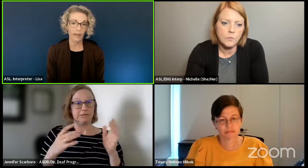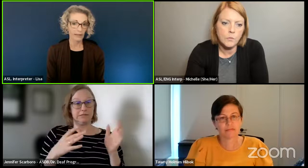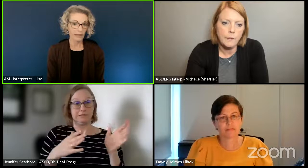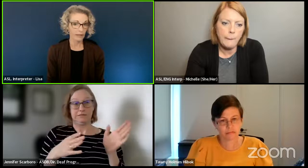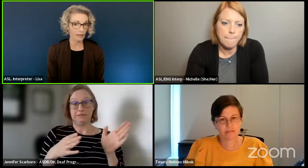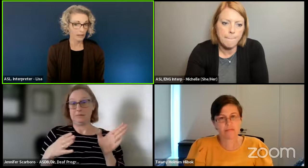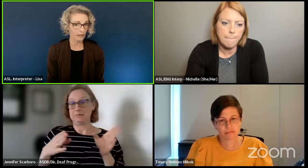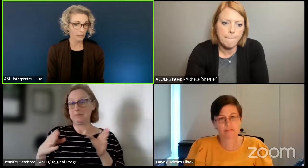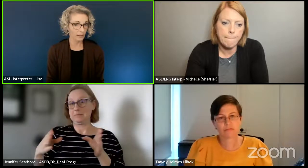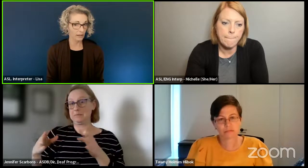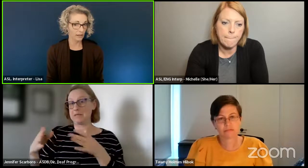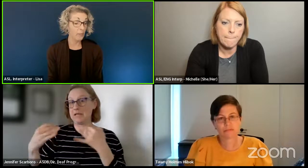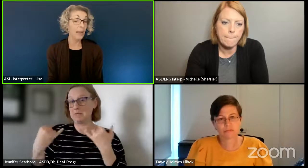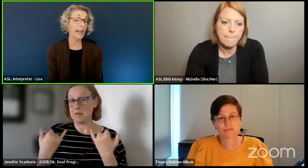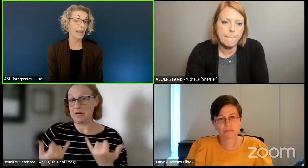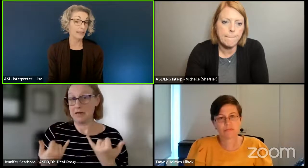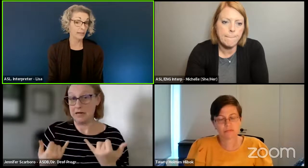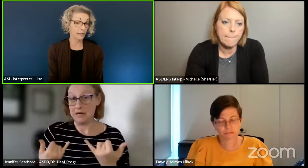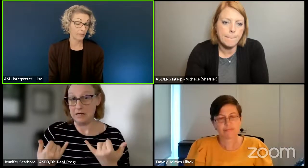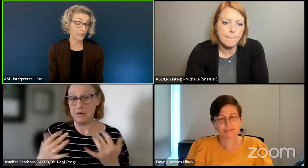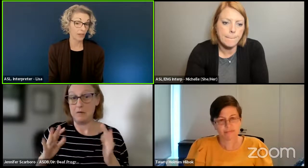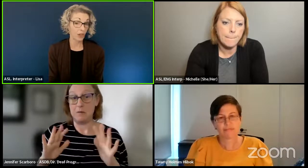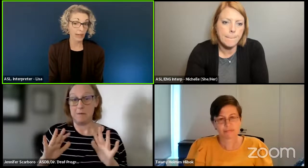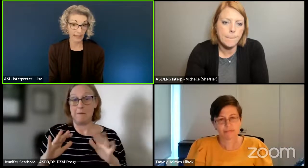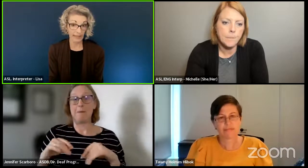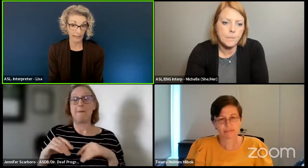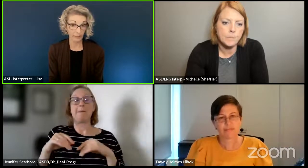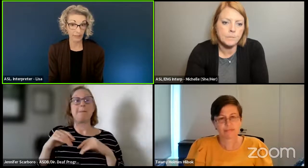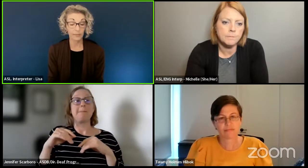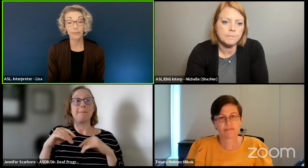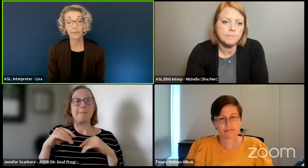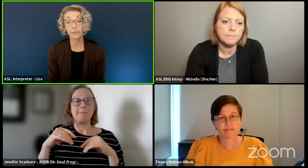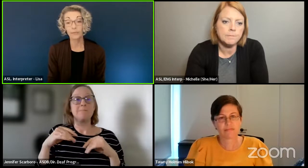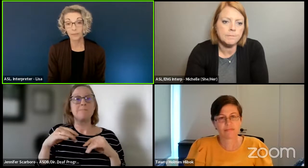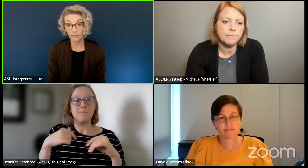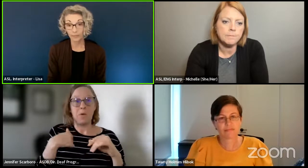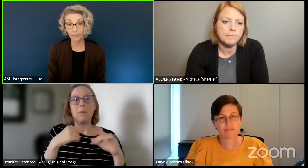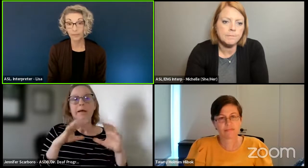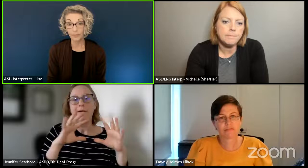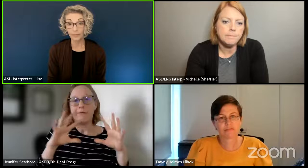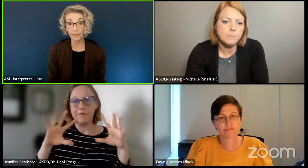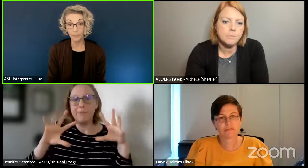So that's the plan currently.